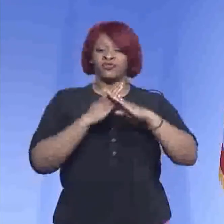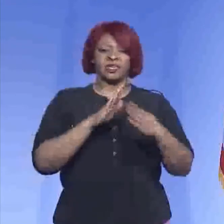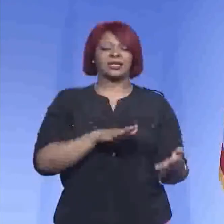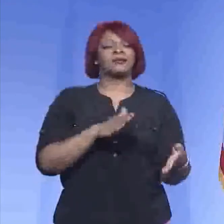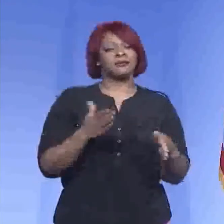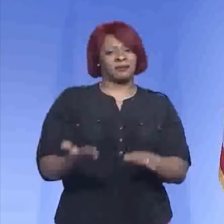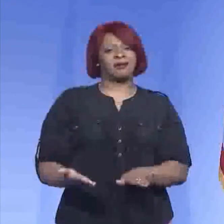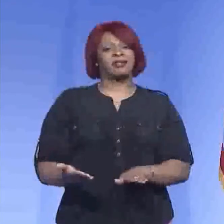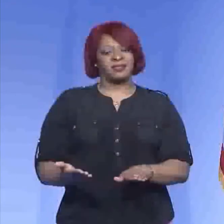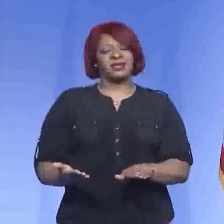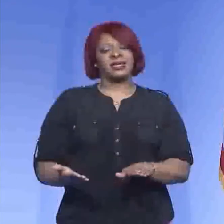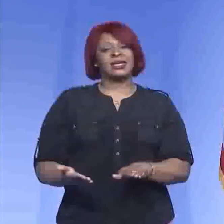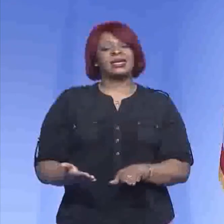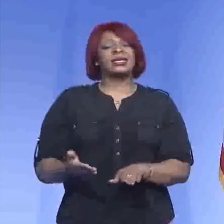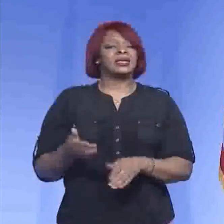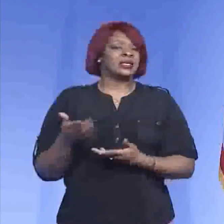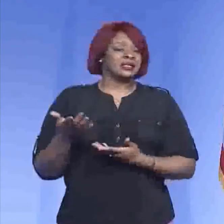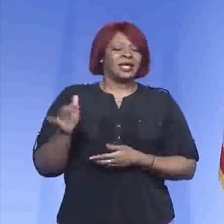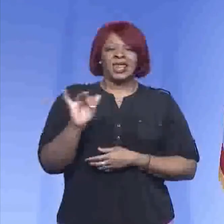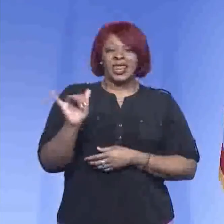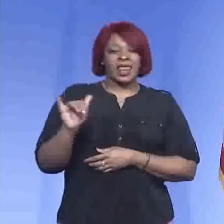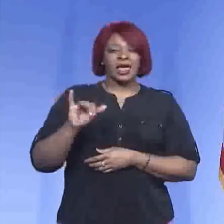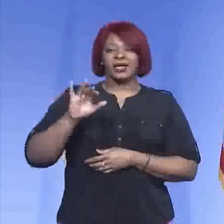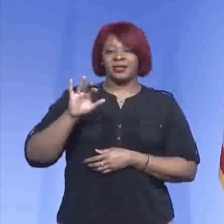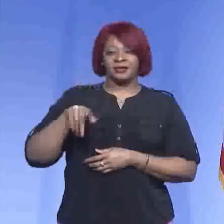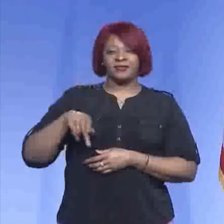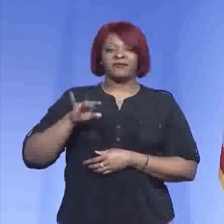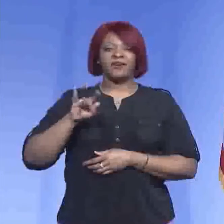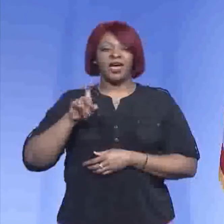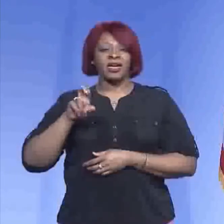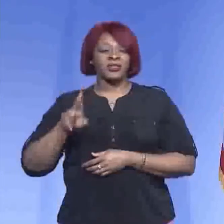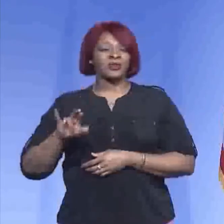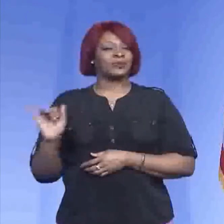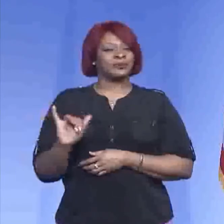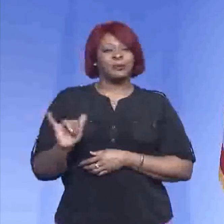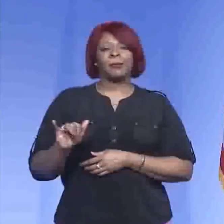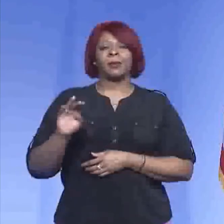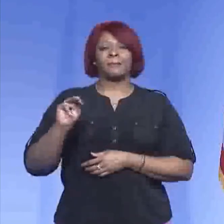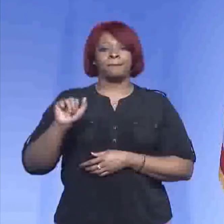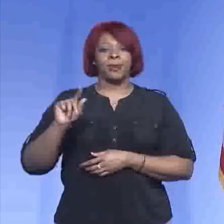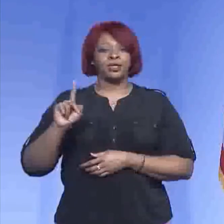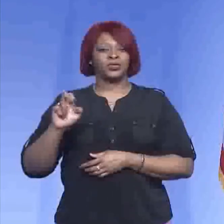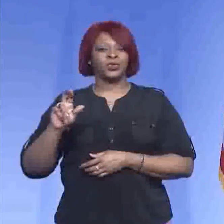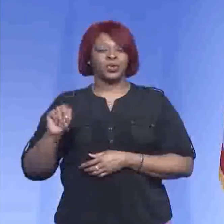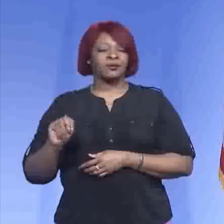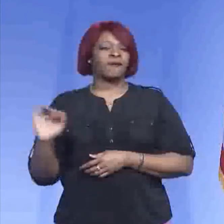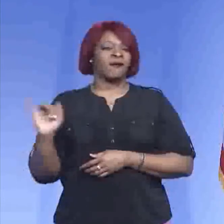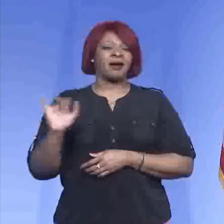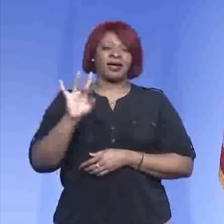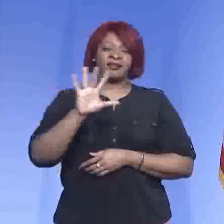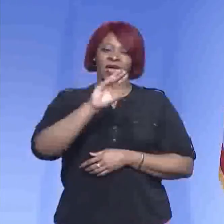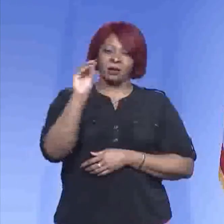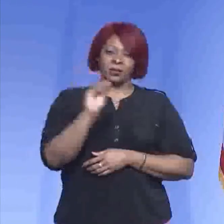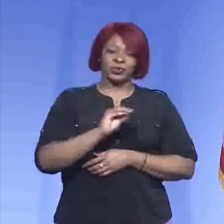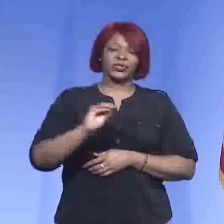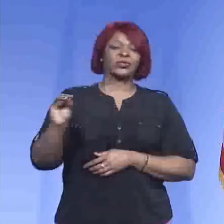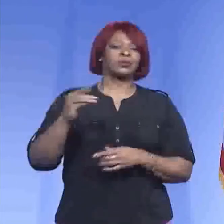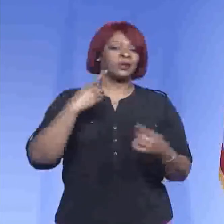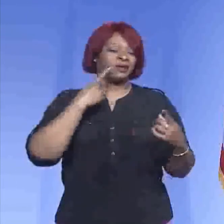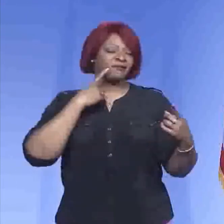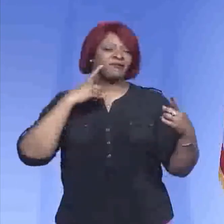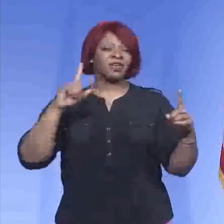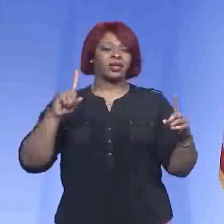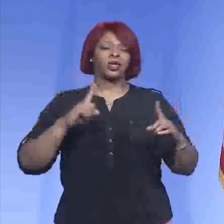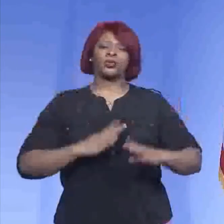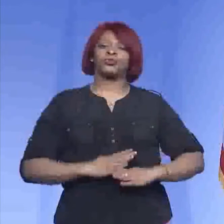deaths, just as the Pfizer and the Moderna, and it is also 85% effective